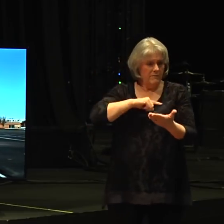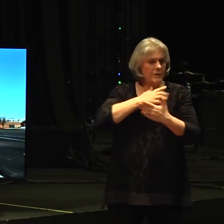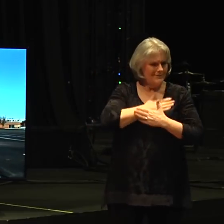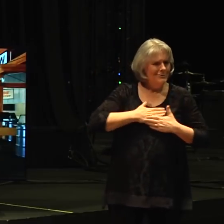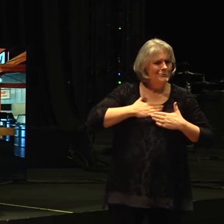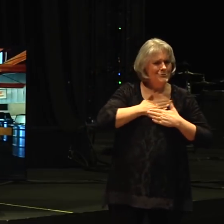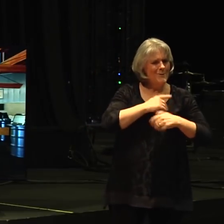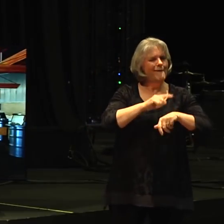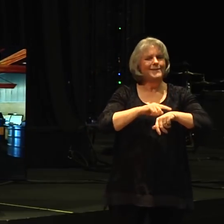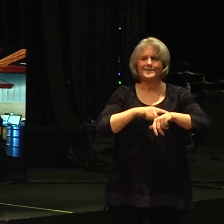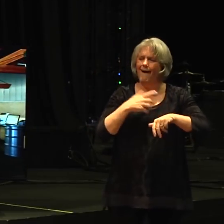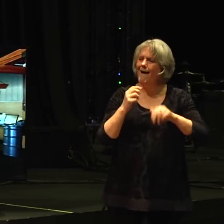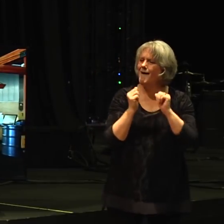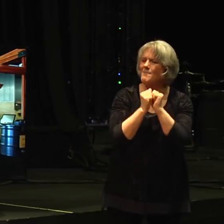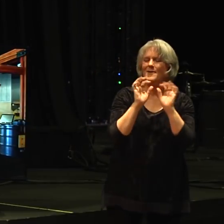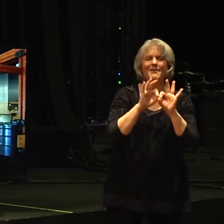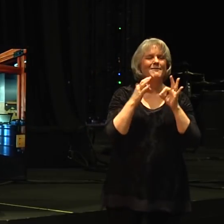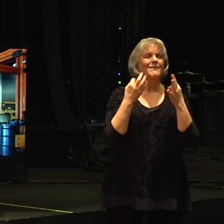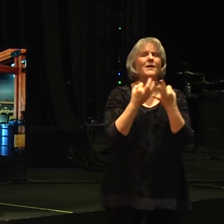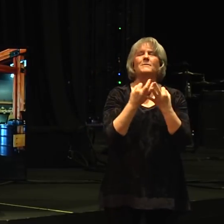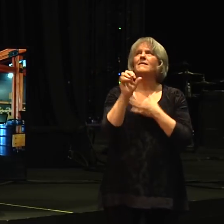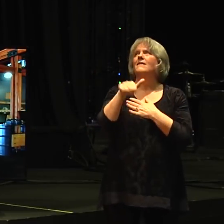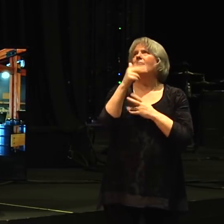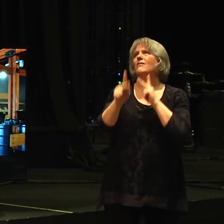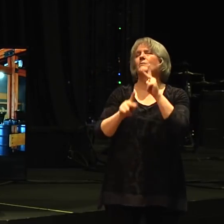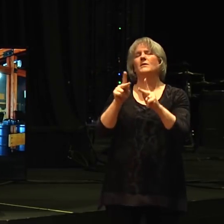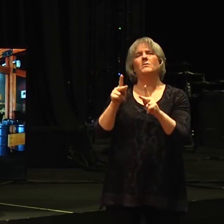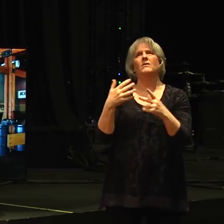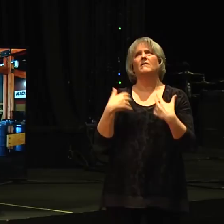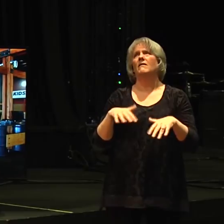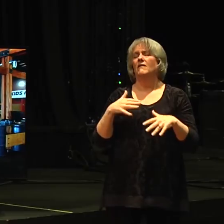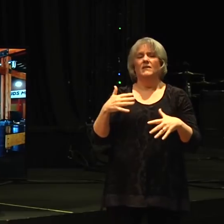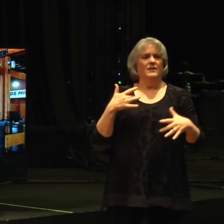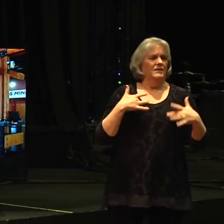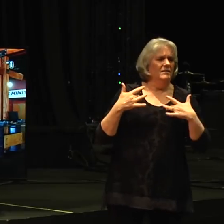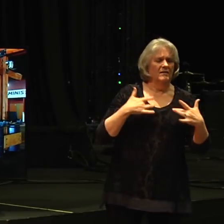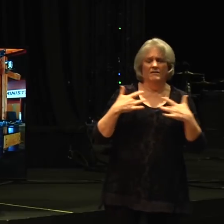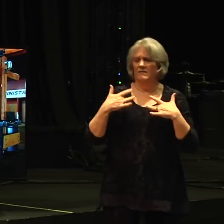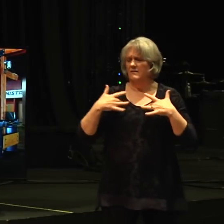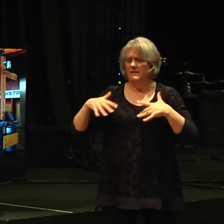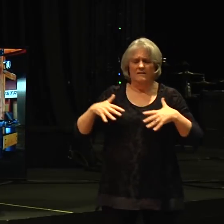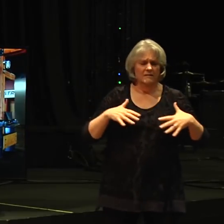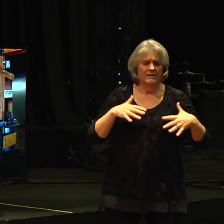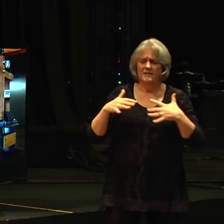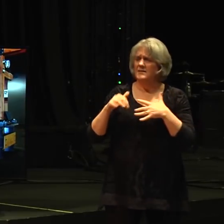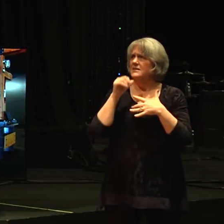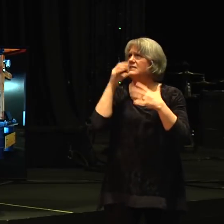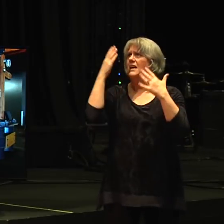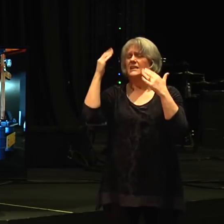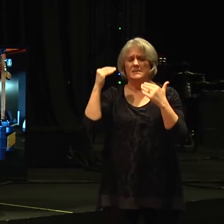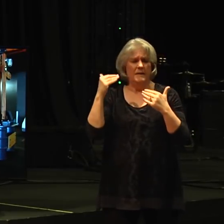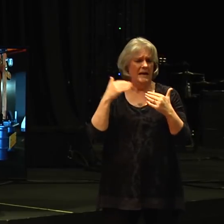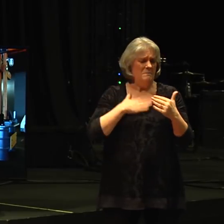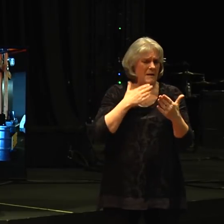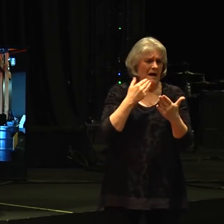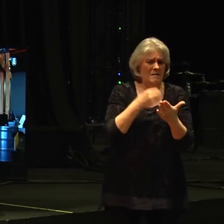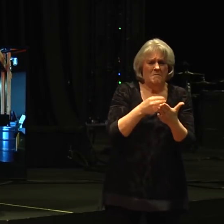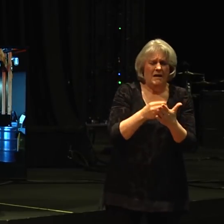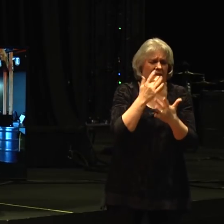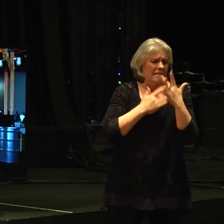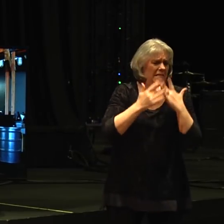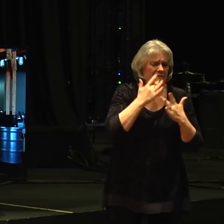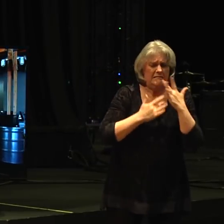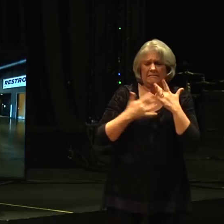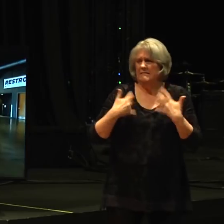time at home and the time with our family, and then others of us are caught up in fear and anxiety, and we didn't expect to be checking the bank account every